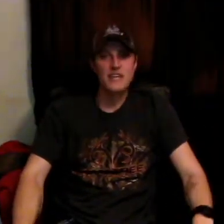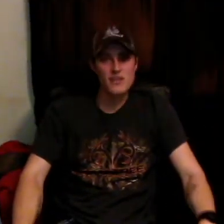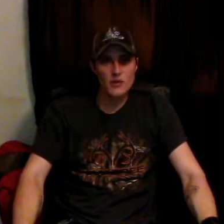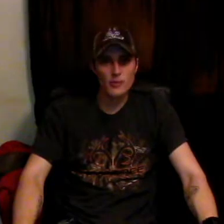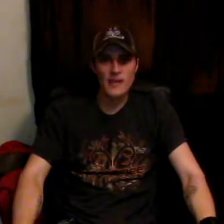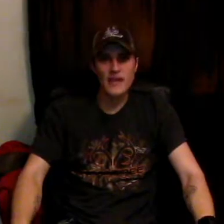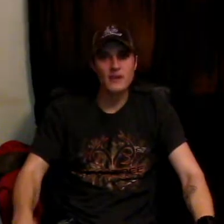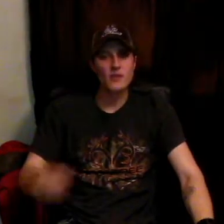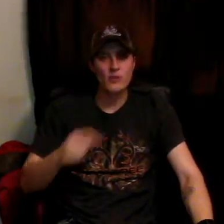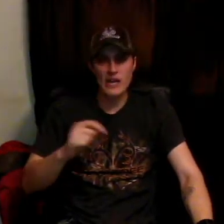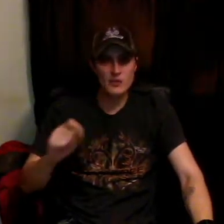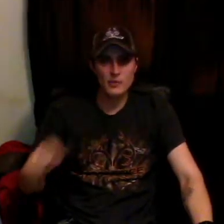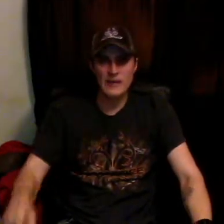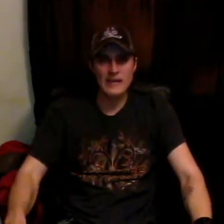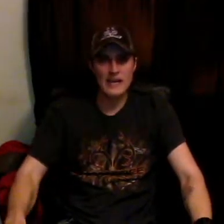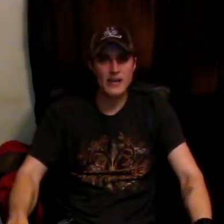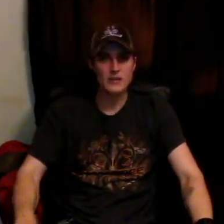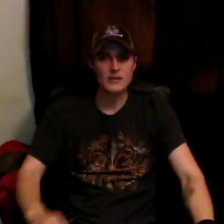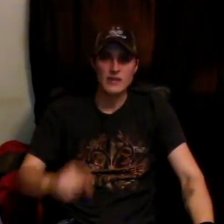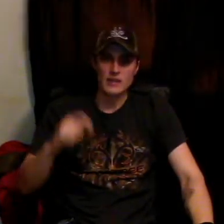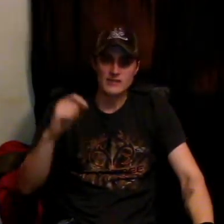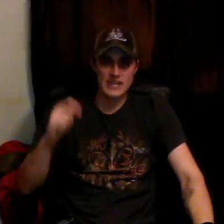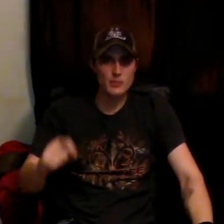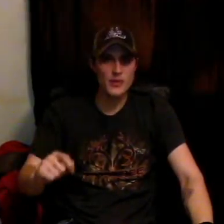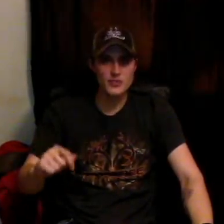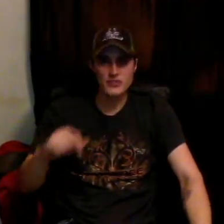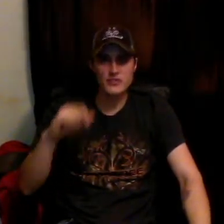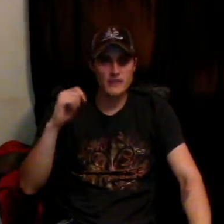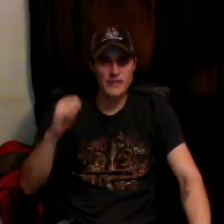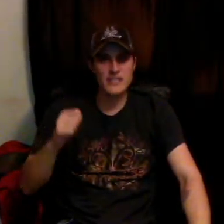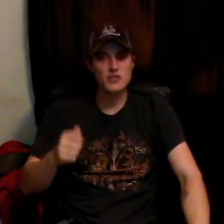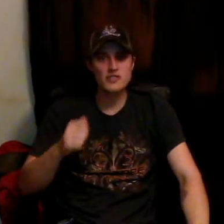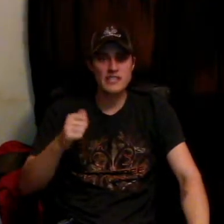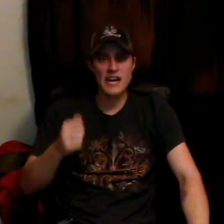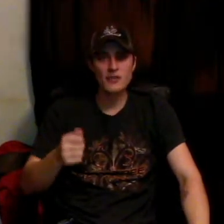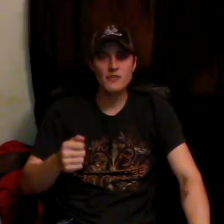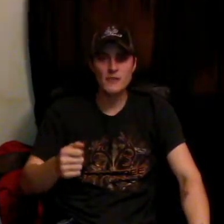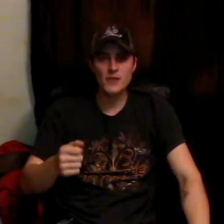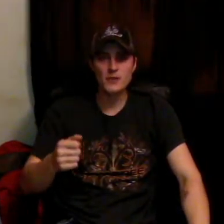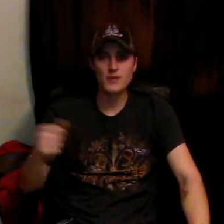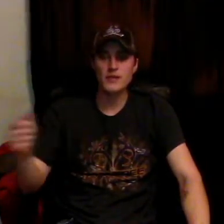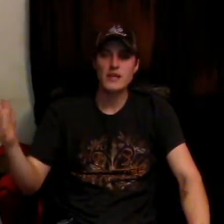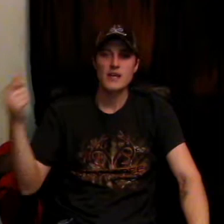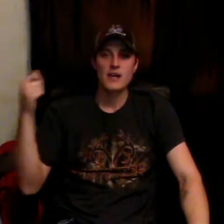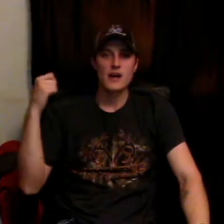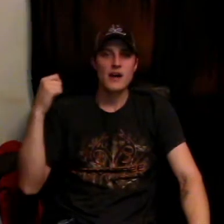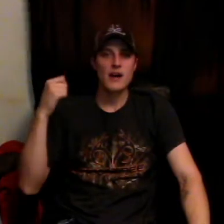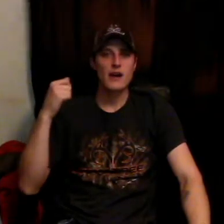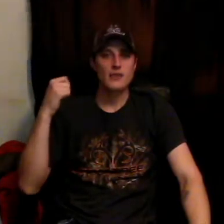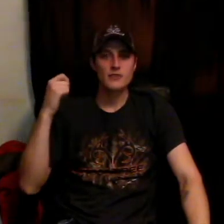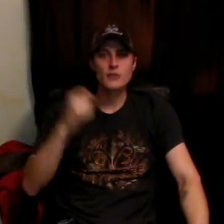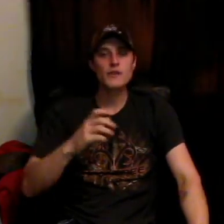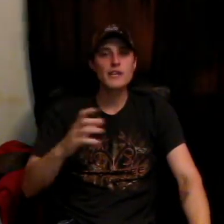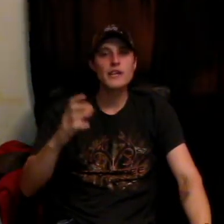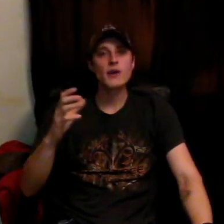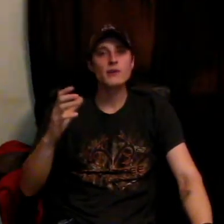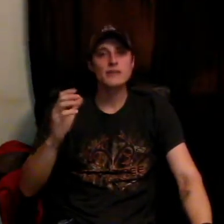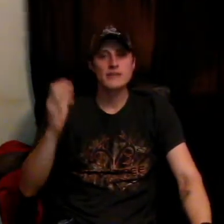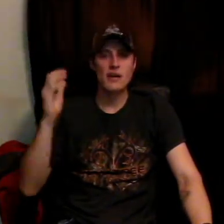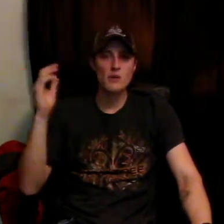together a plan, write your plan out, take pictures of things you see out in the field, do videos, that way you